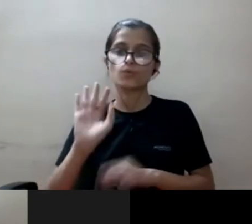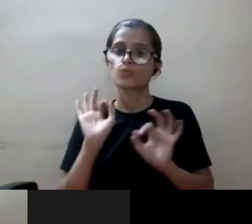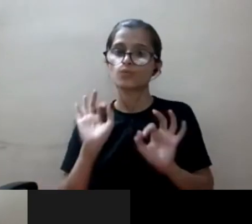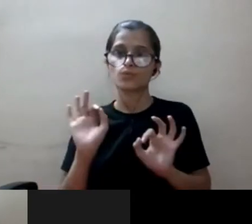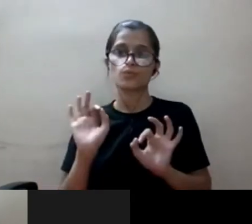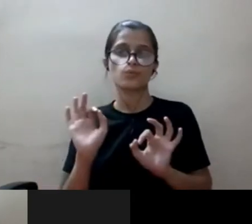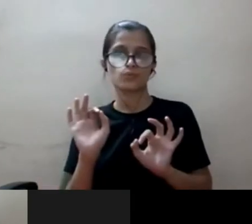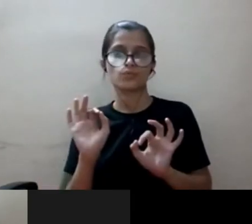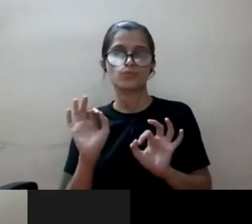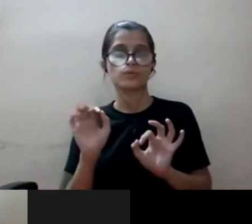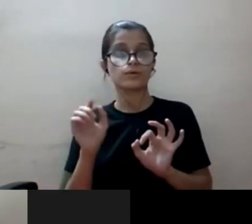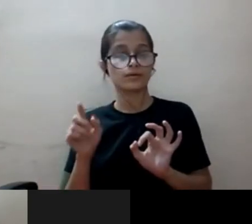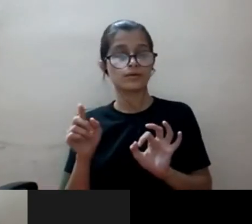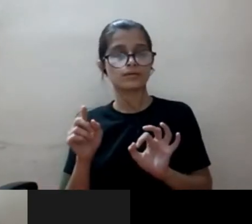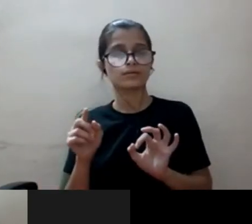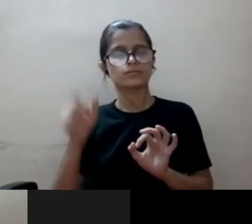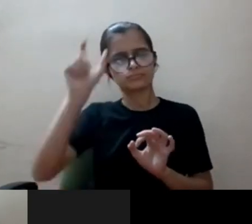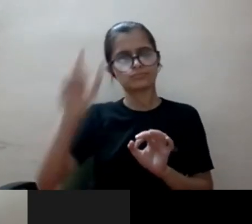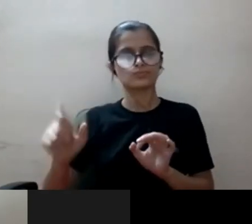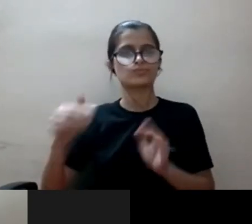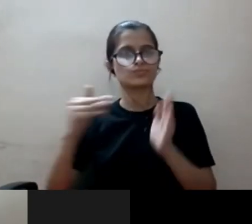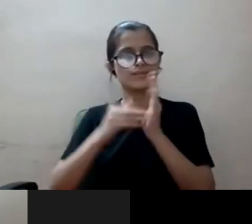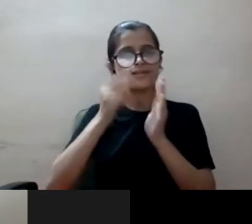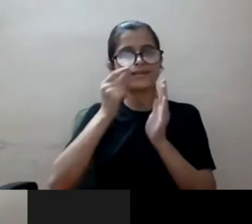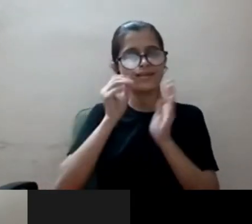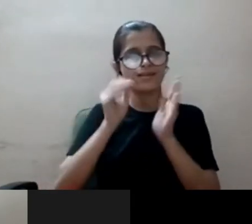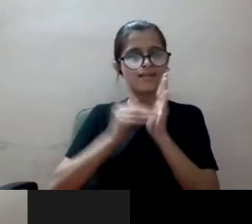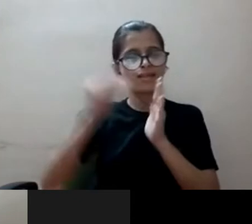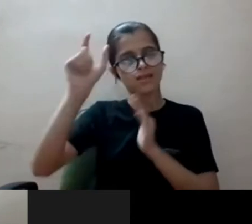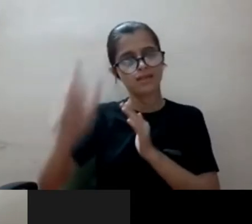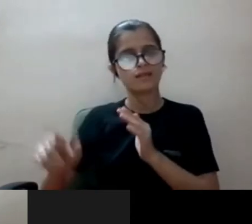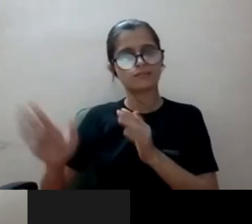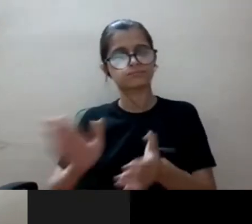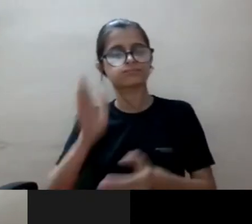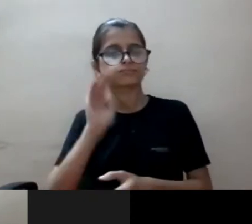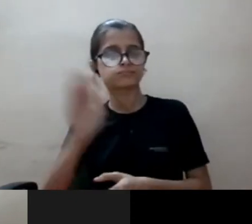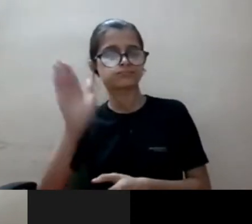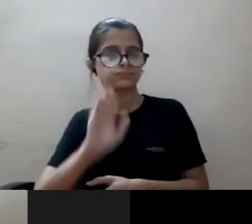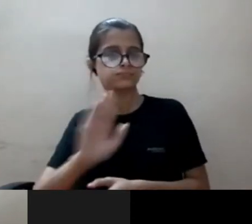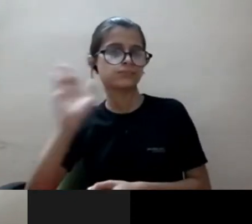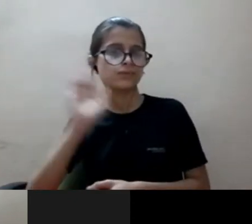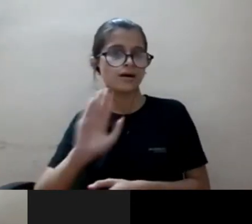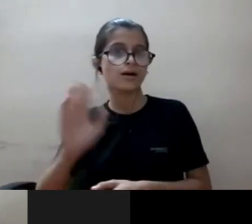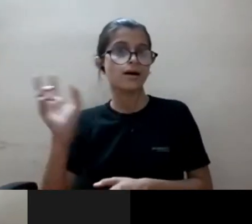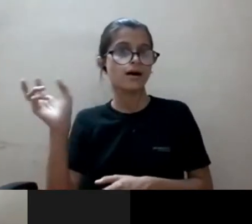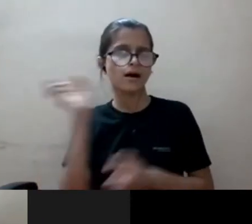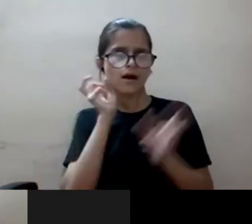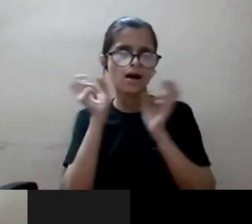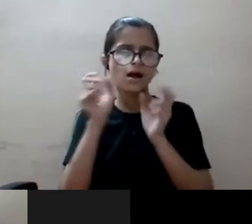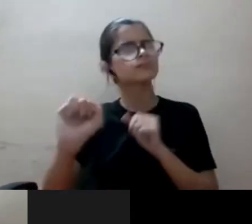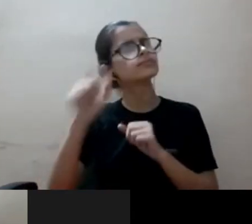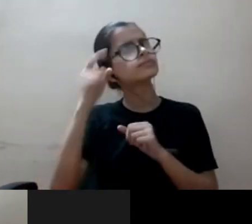And the Tsar of Russia is listening to the two greatest opera singers of all time. But what he's thinking about is